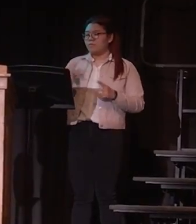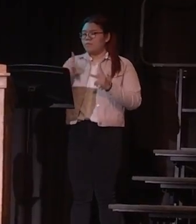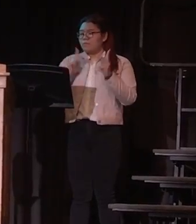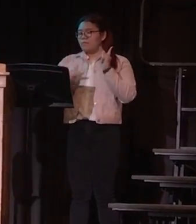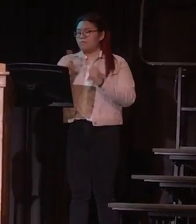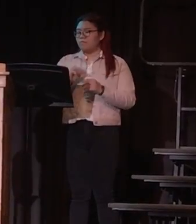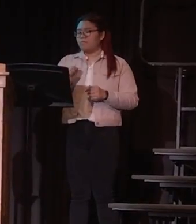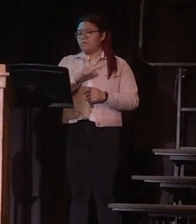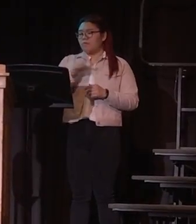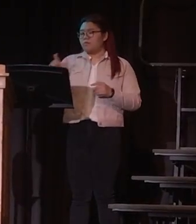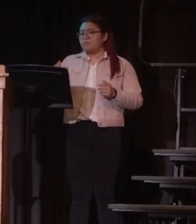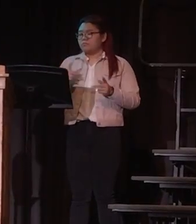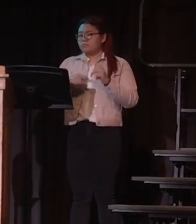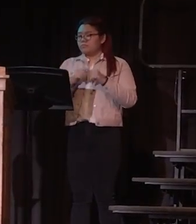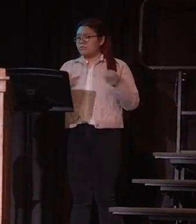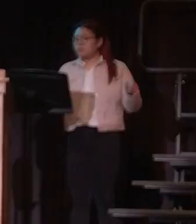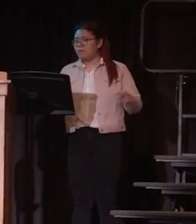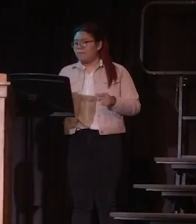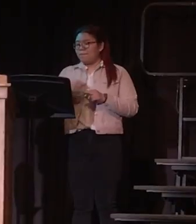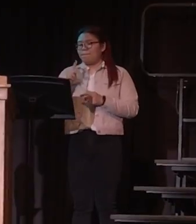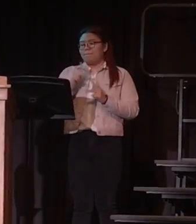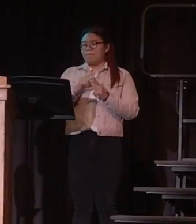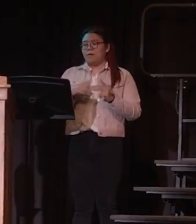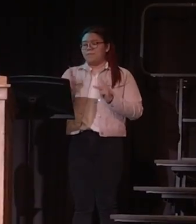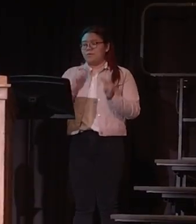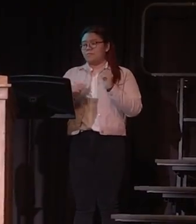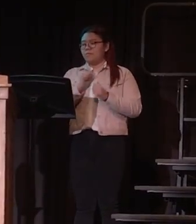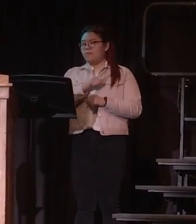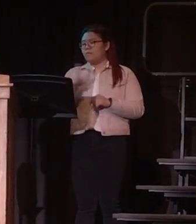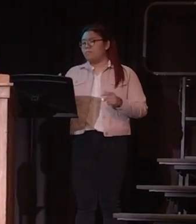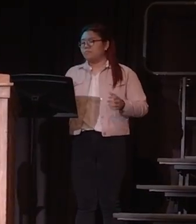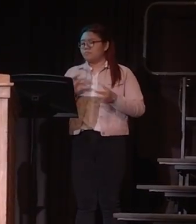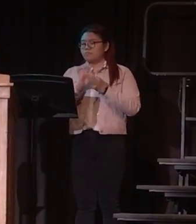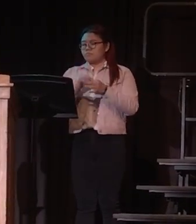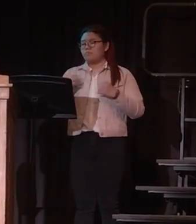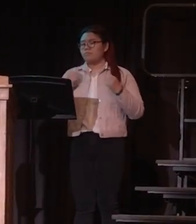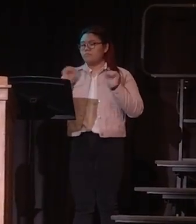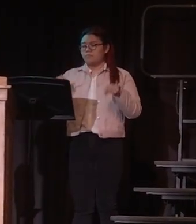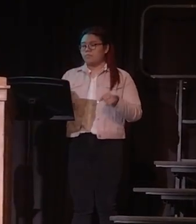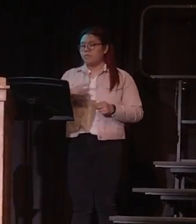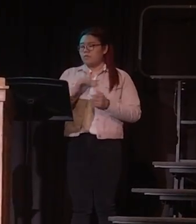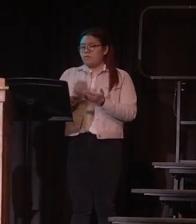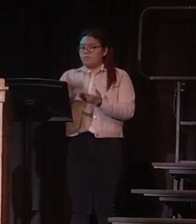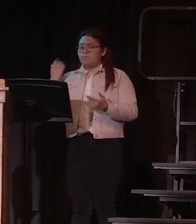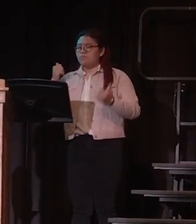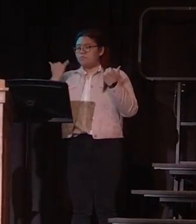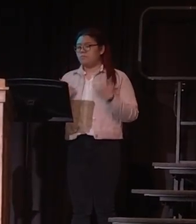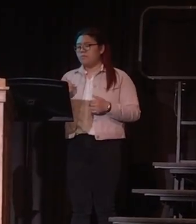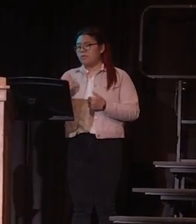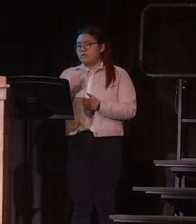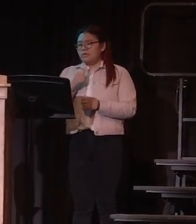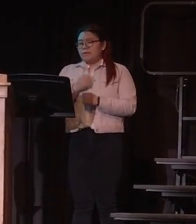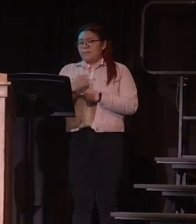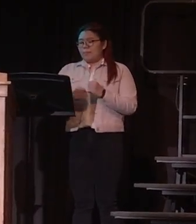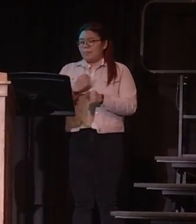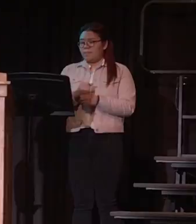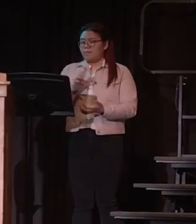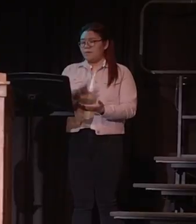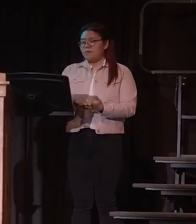Before we induct this year's new students, I would like to thank Ms. Boyle, who fueled my passion and connected me to the deaf community